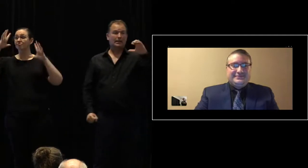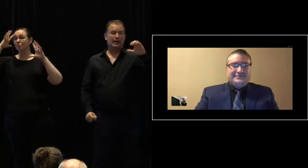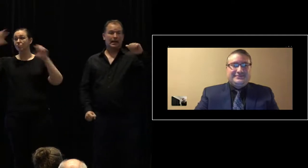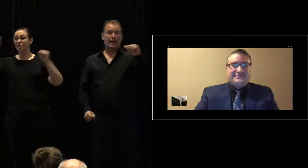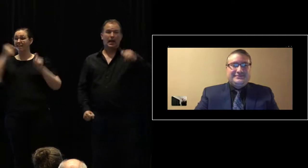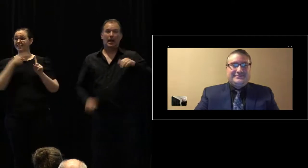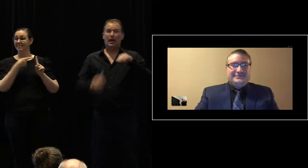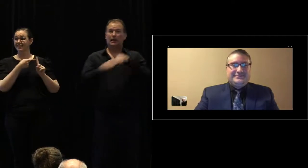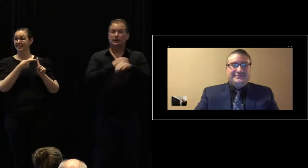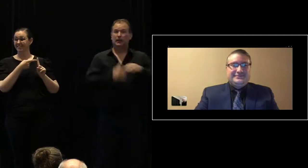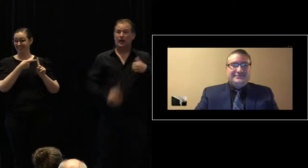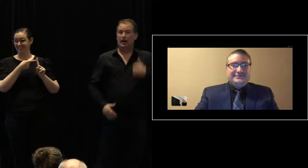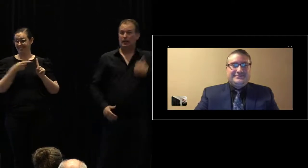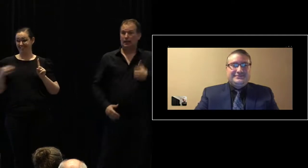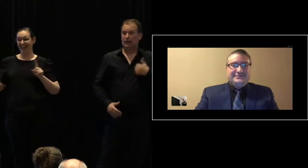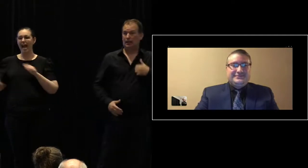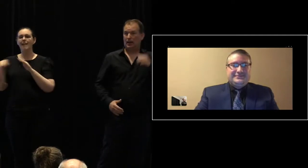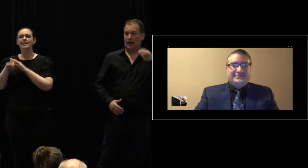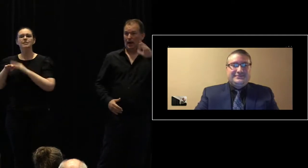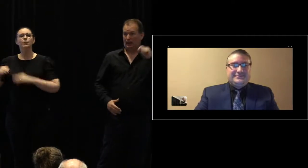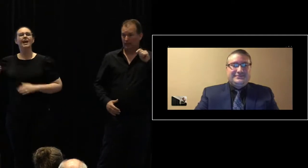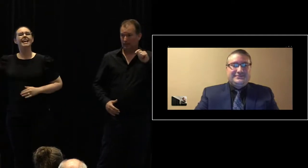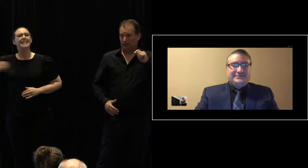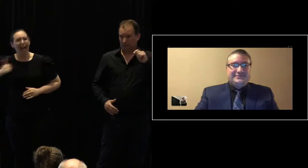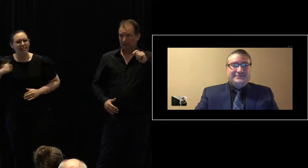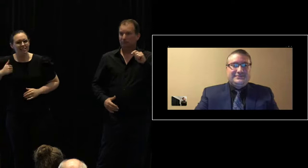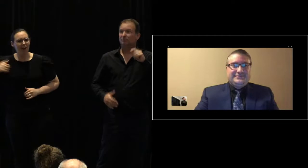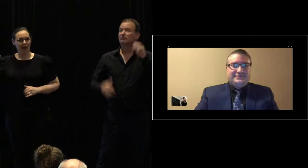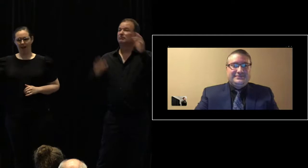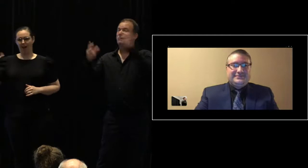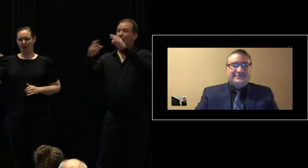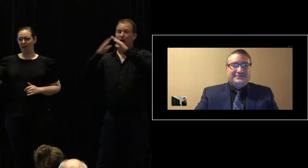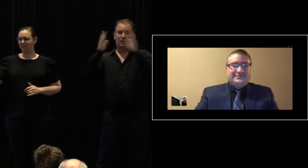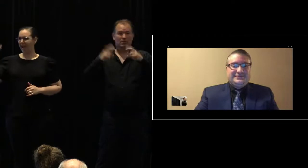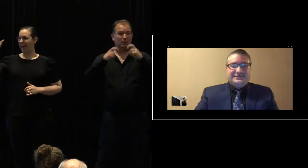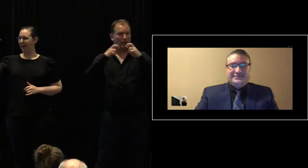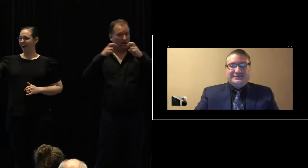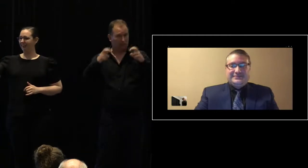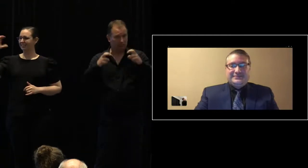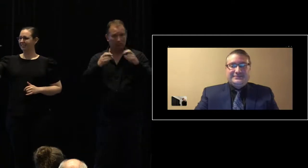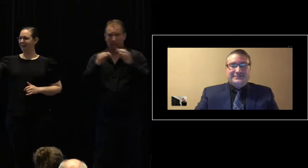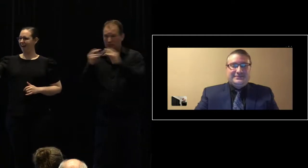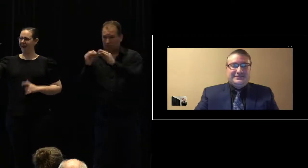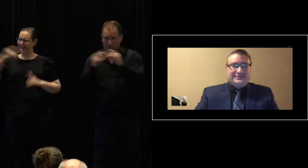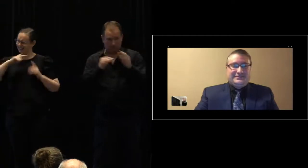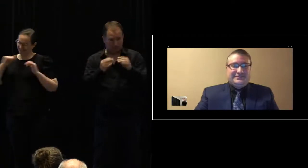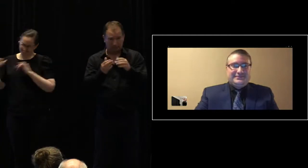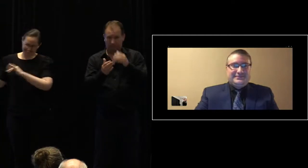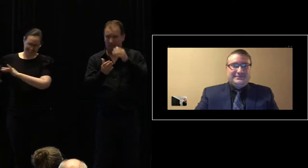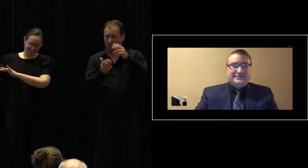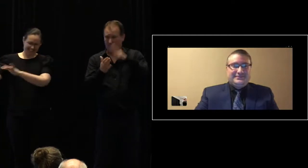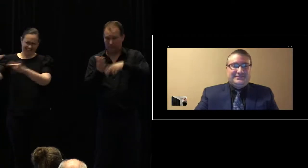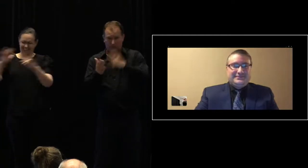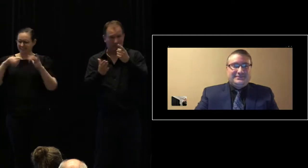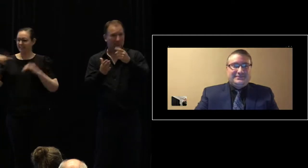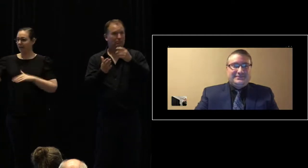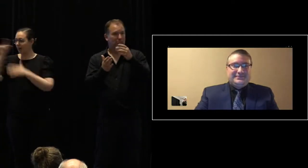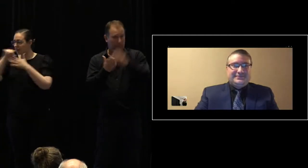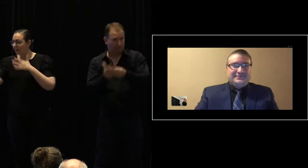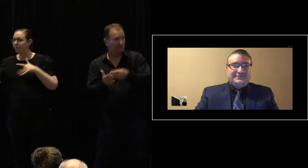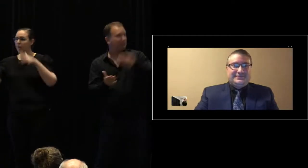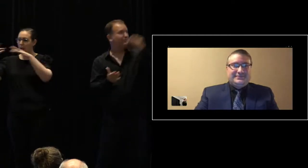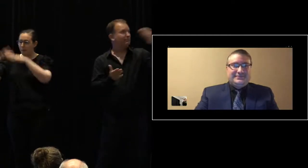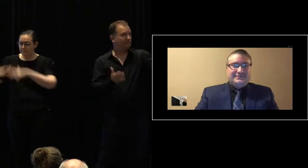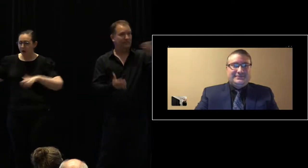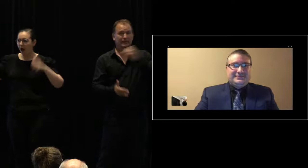level for the Accessible Canada Act, the ACA. He's presented to